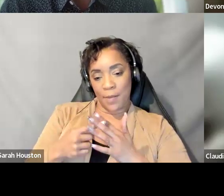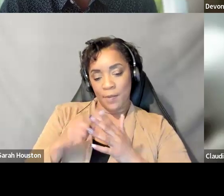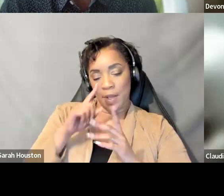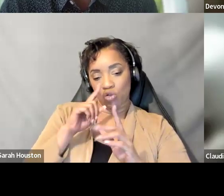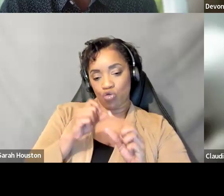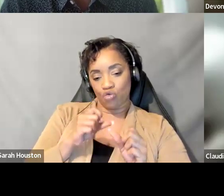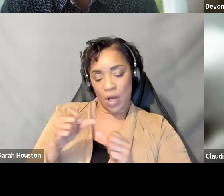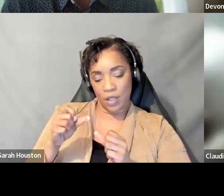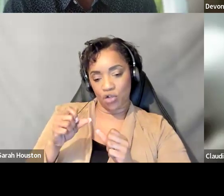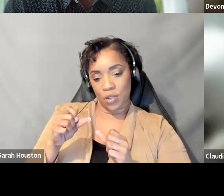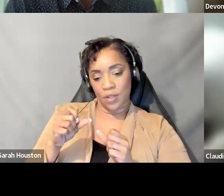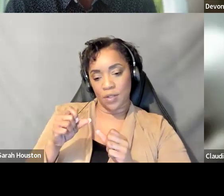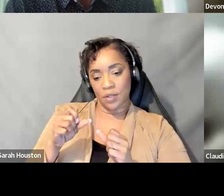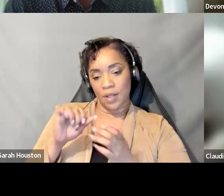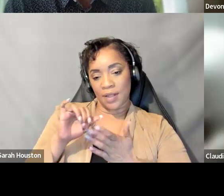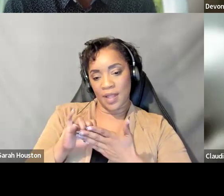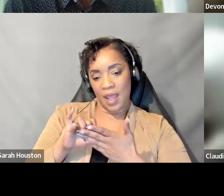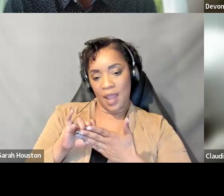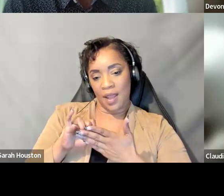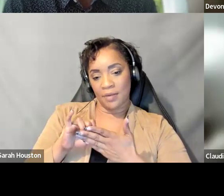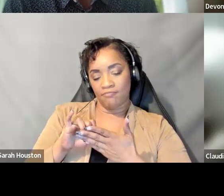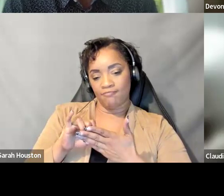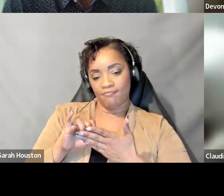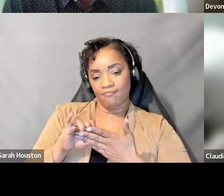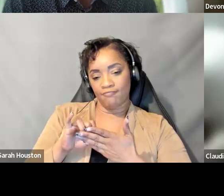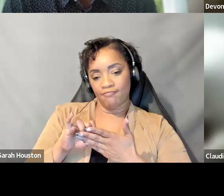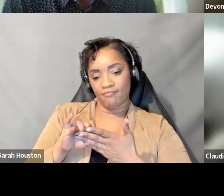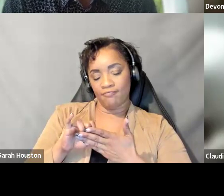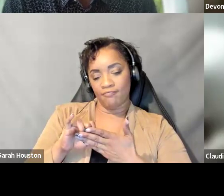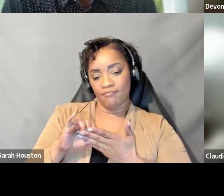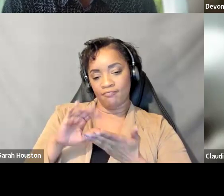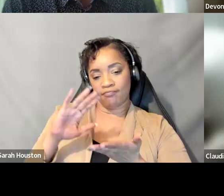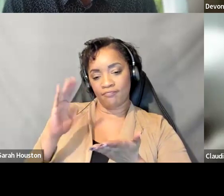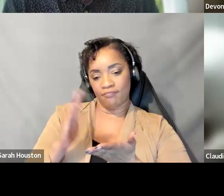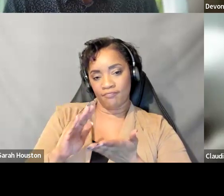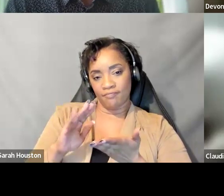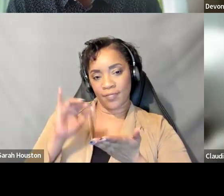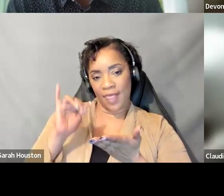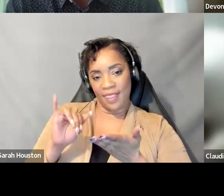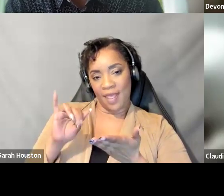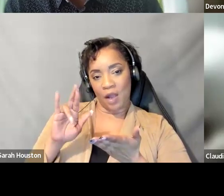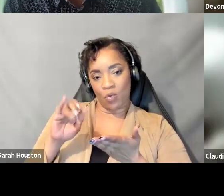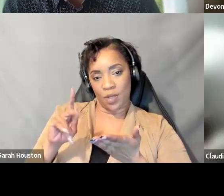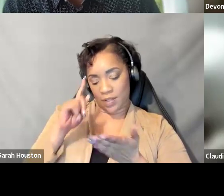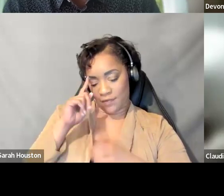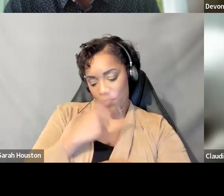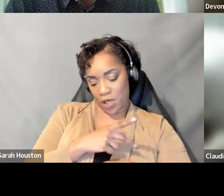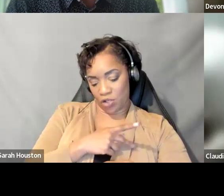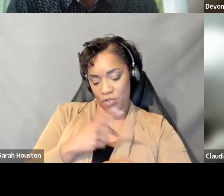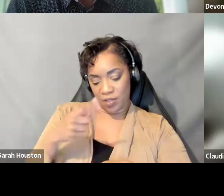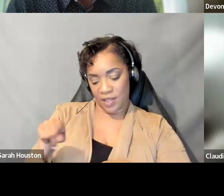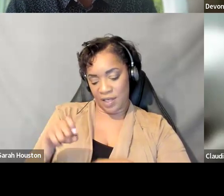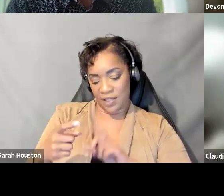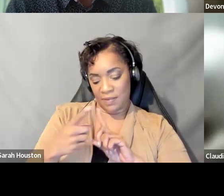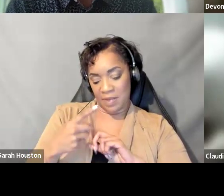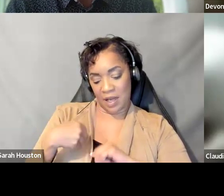our participation. This needs to be a collaboration here between patients and researchers kind of need to meet us where we are. And